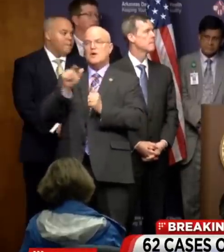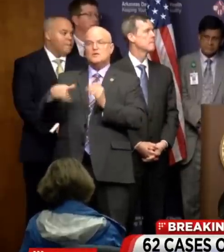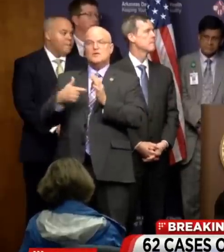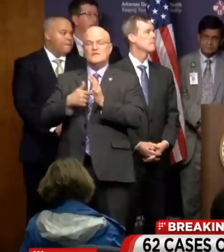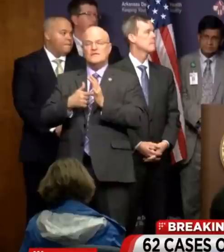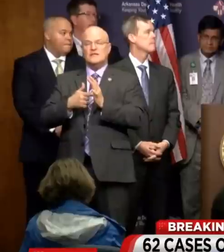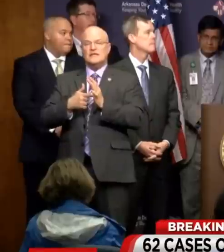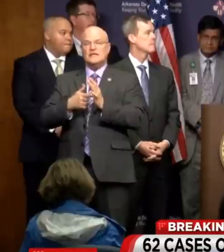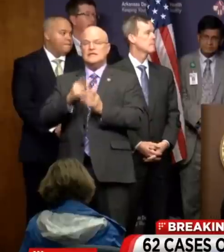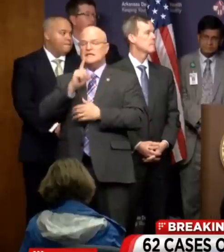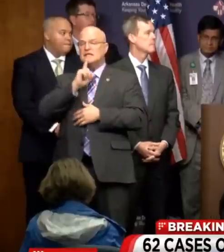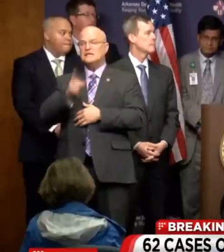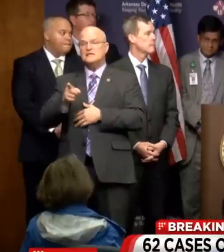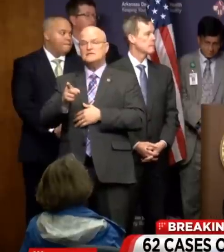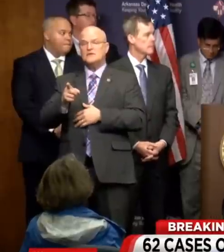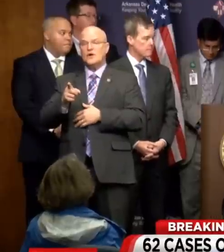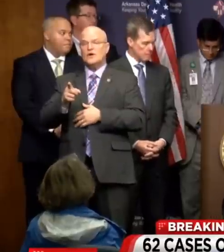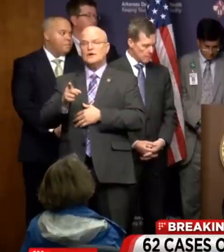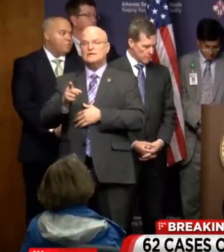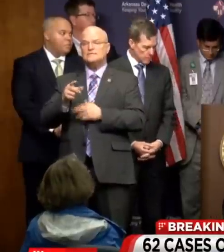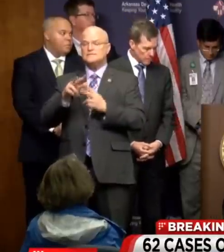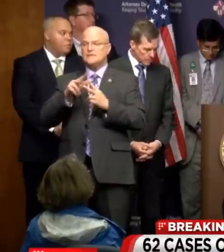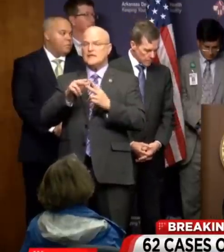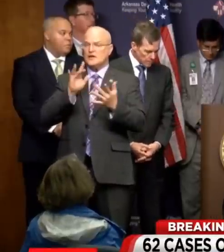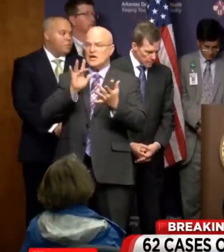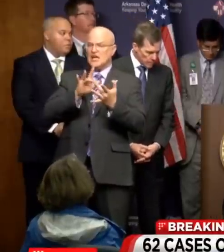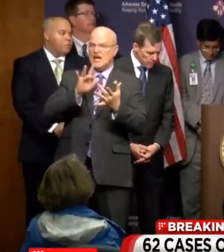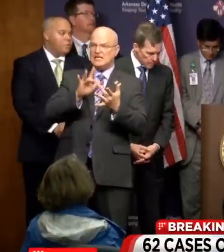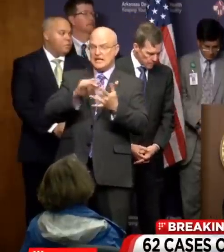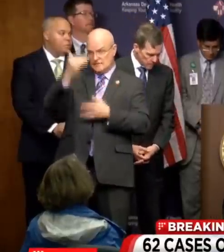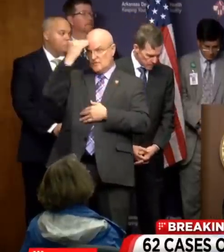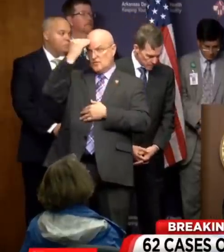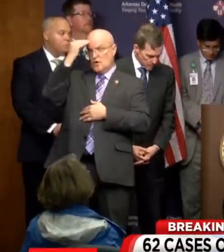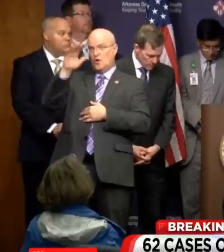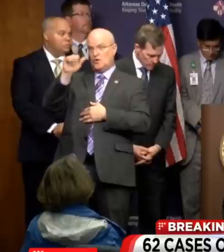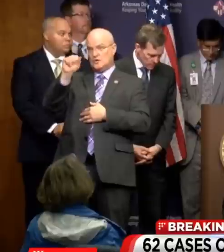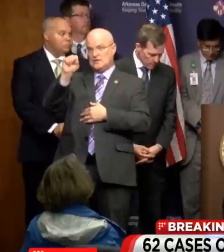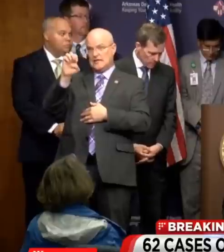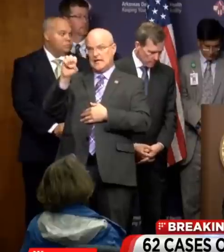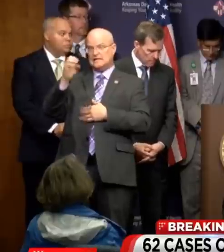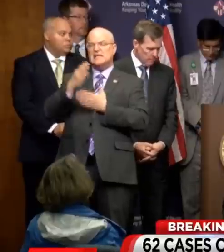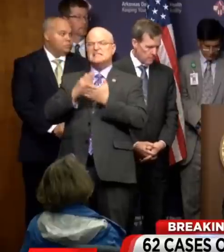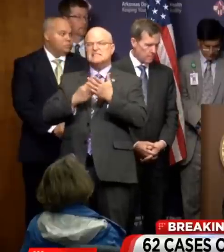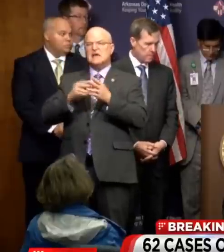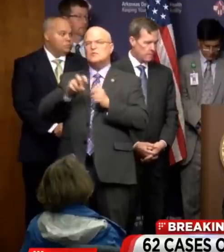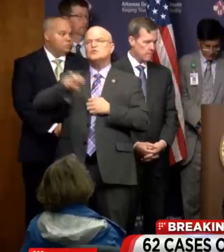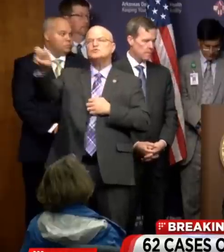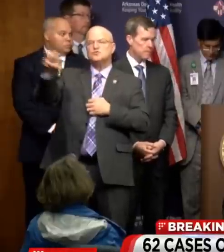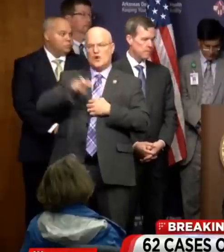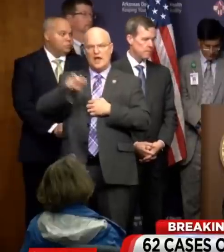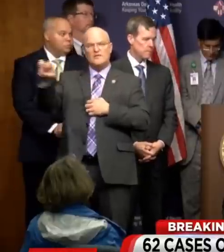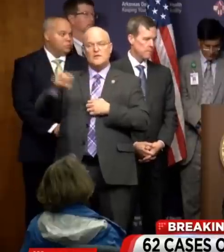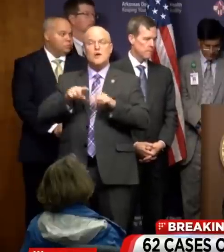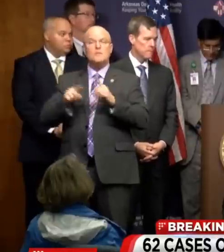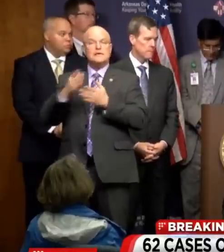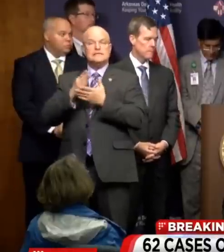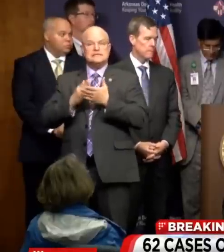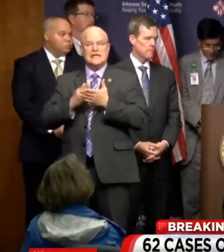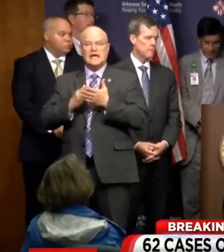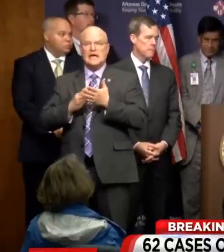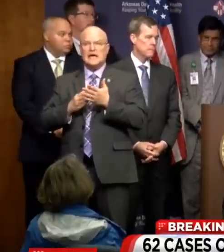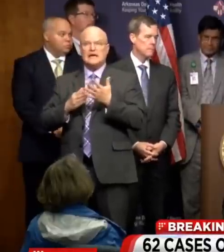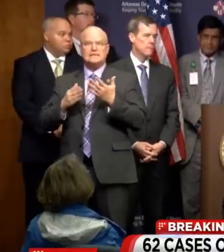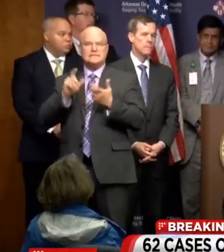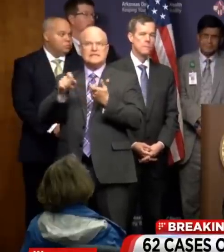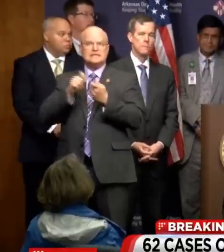these are either contacts of a known case, and some are travel related, but there are some we don't